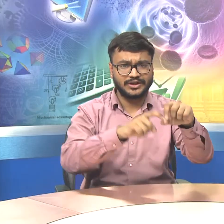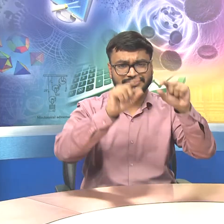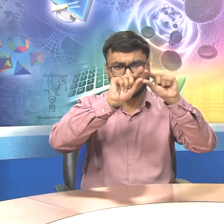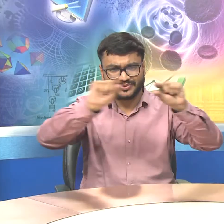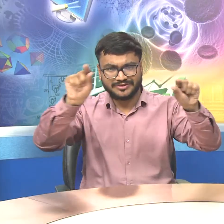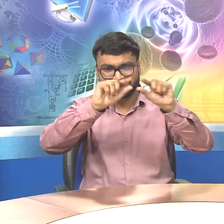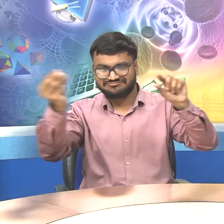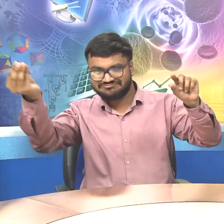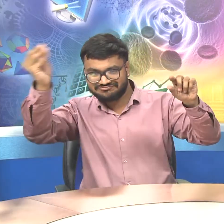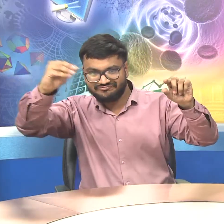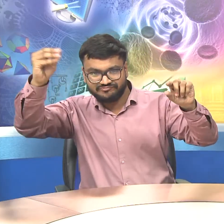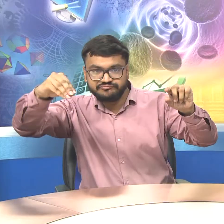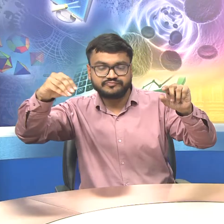Fill in the blanks.